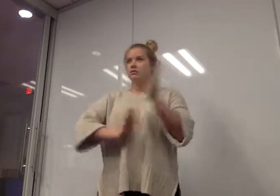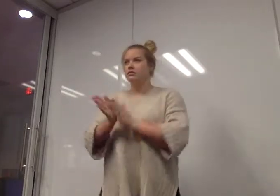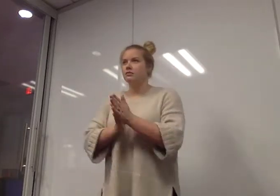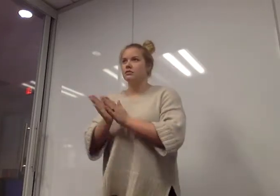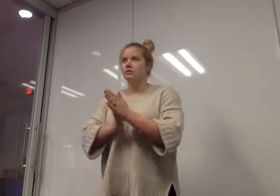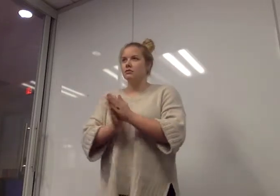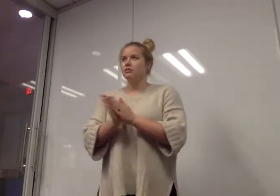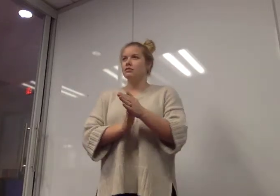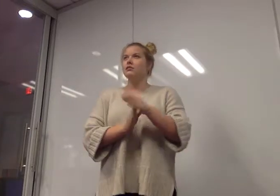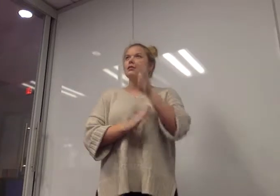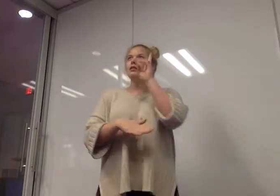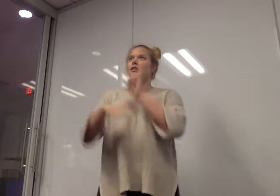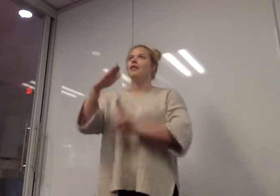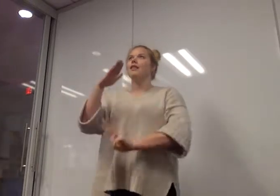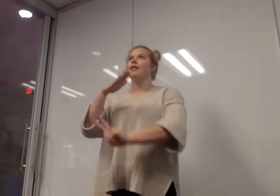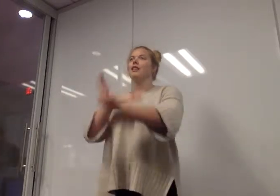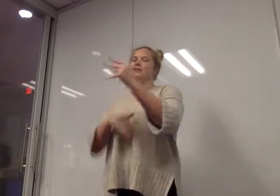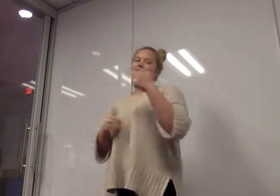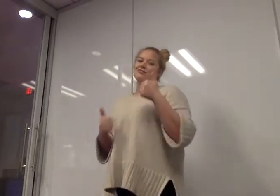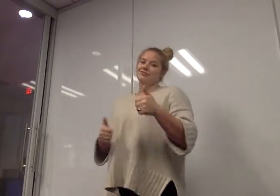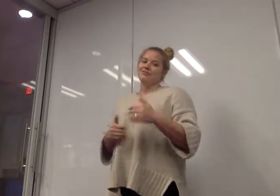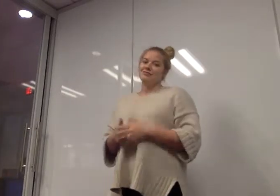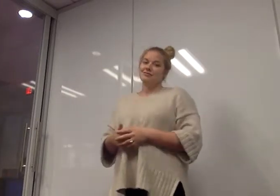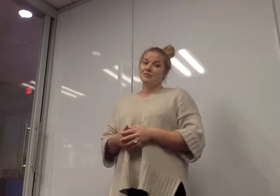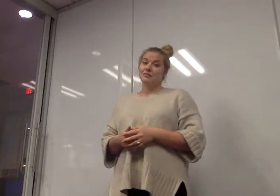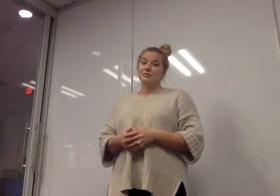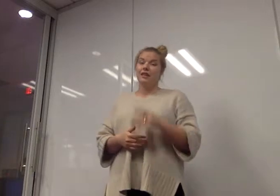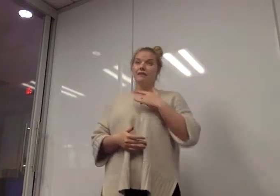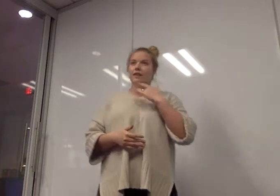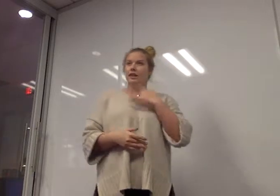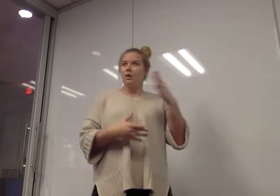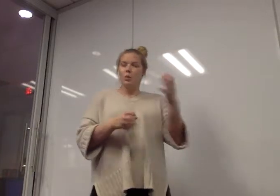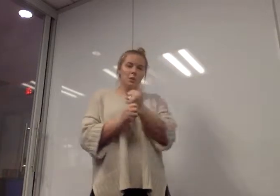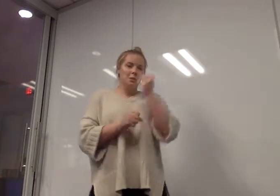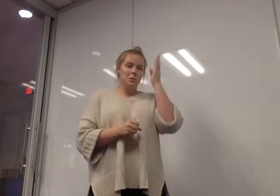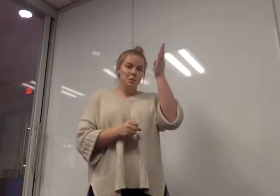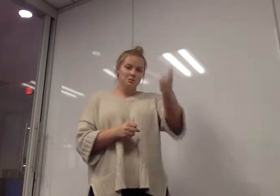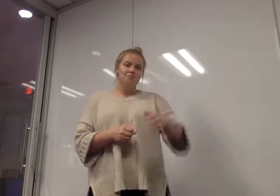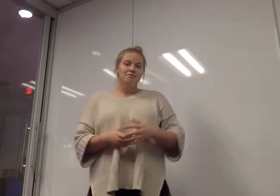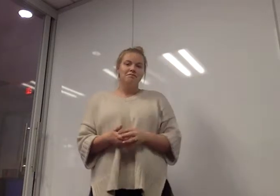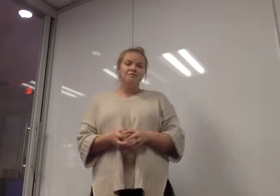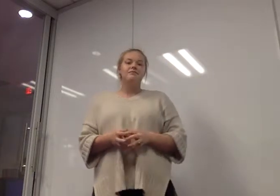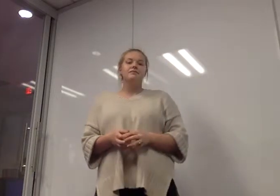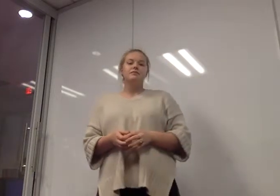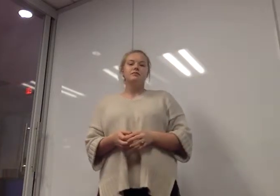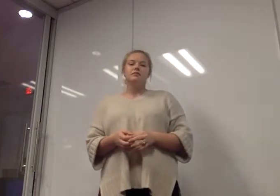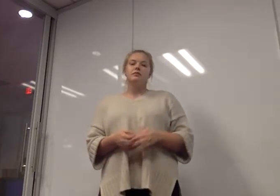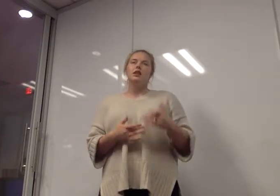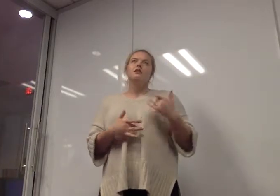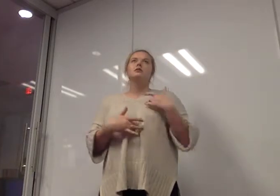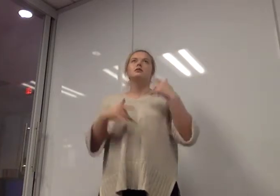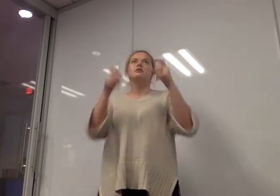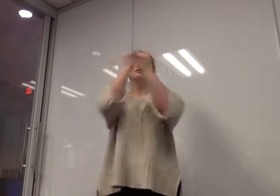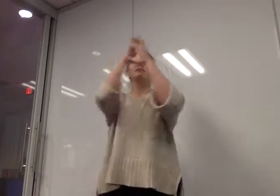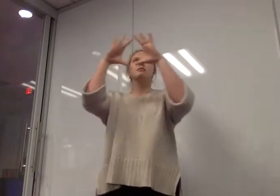actually feel that they're going to win even at games of chance. They also tend to be able to think more abstractly. So there are a lot